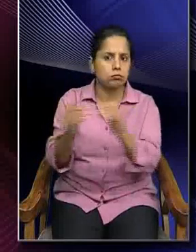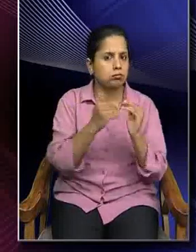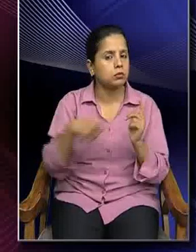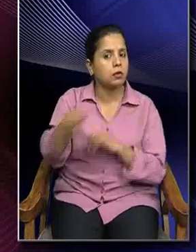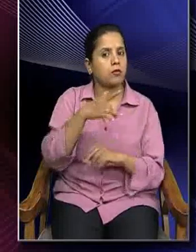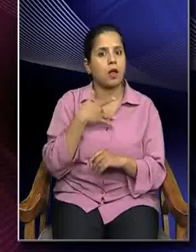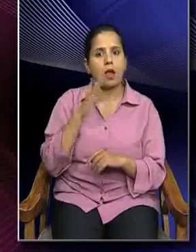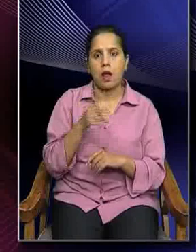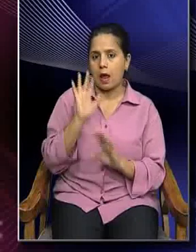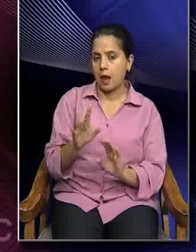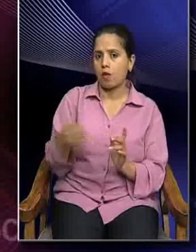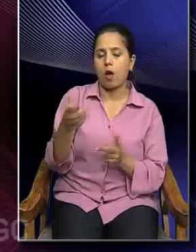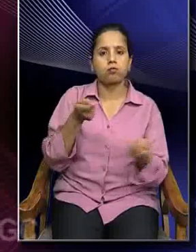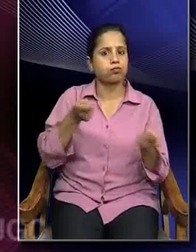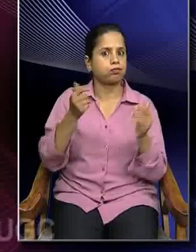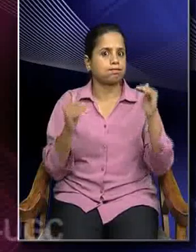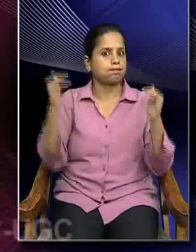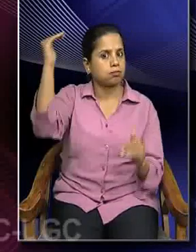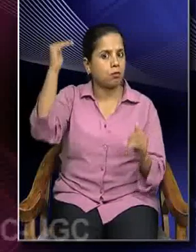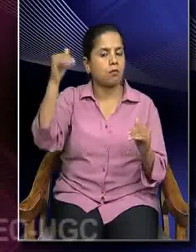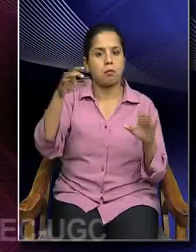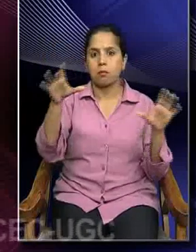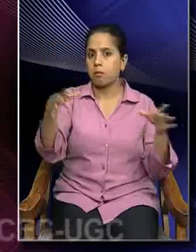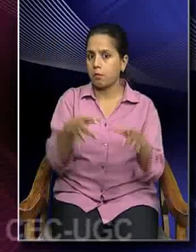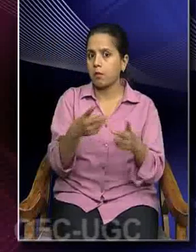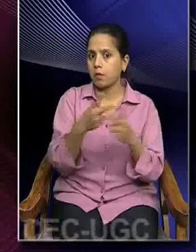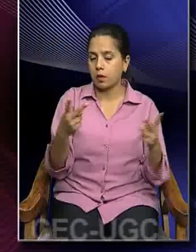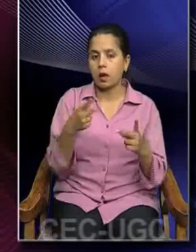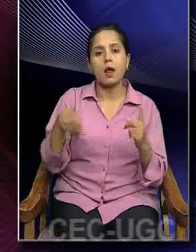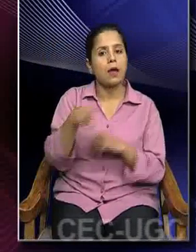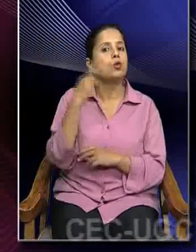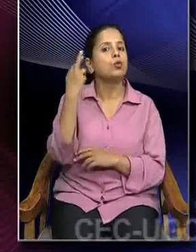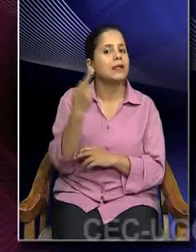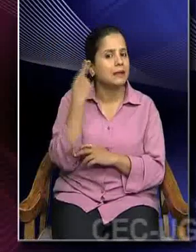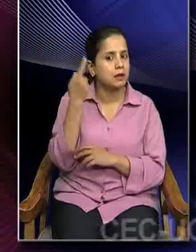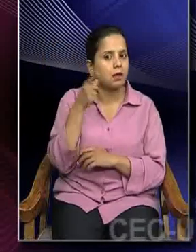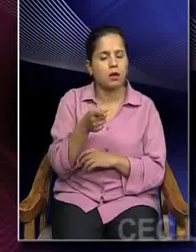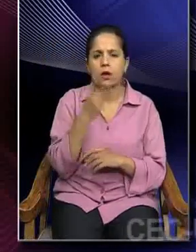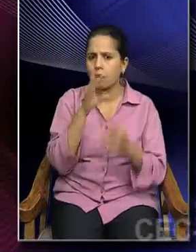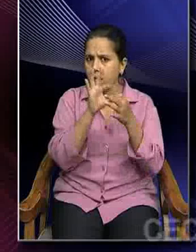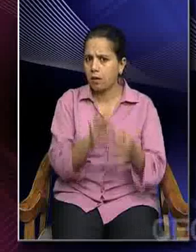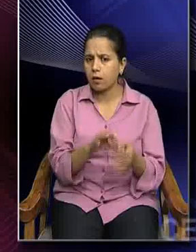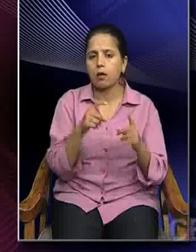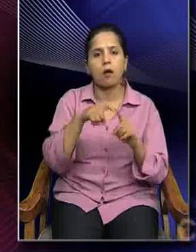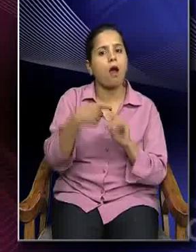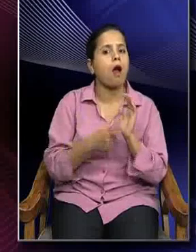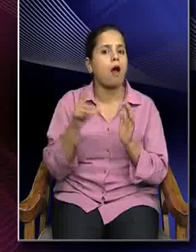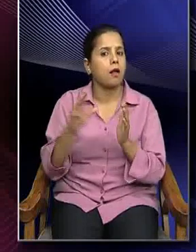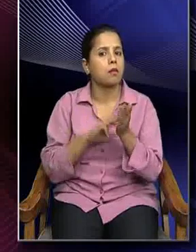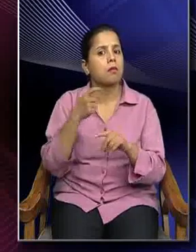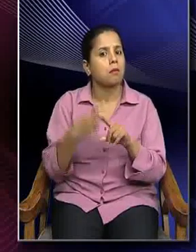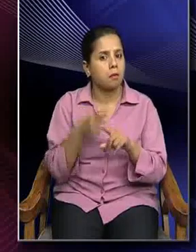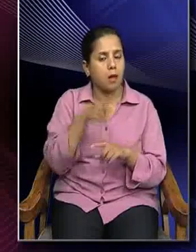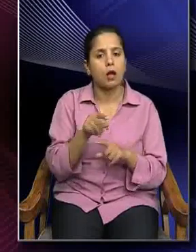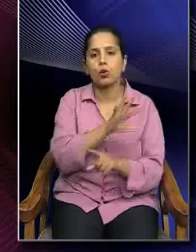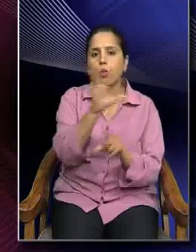of dominate the majority, and therefore, according to Karl Marx, culture is